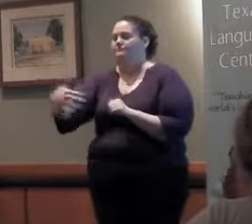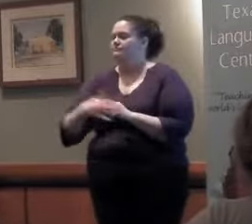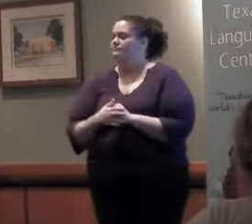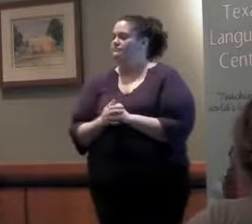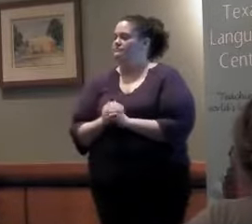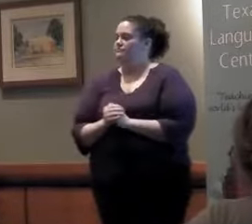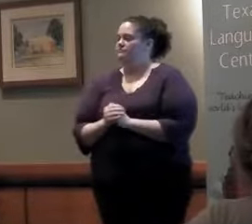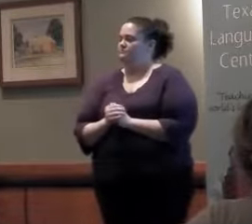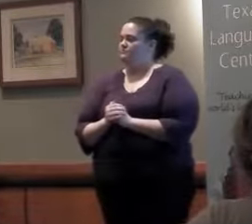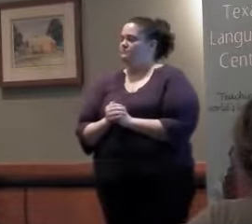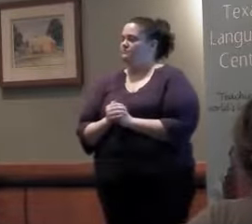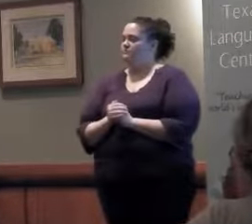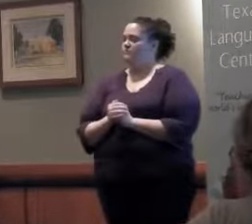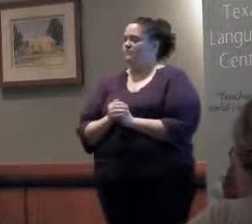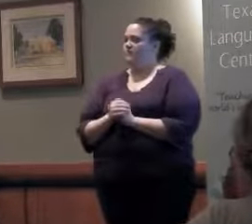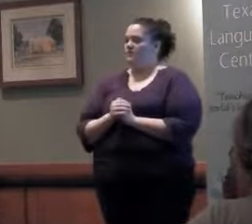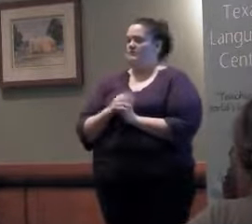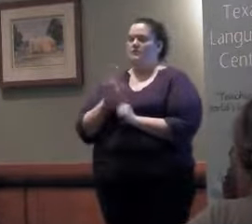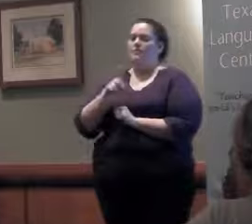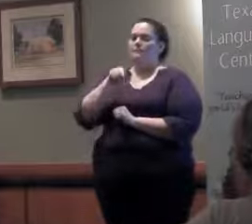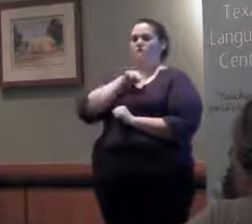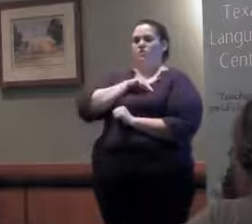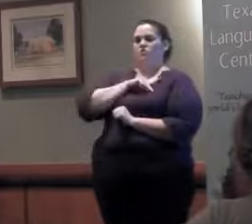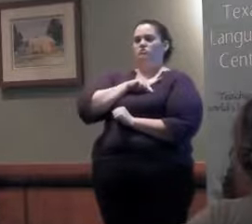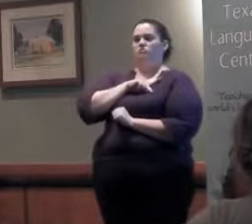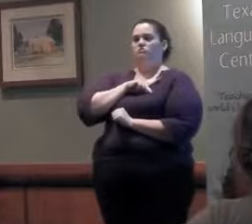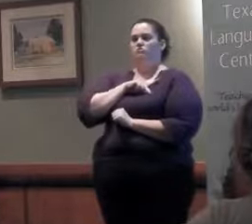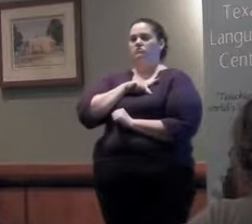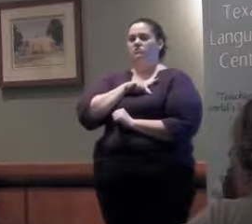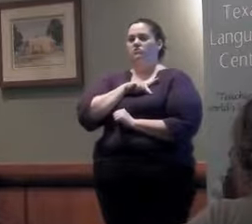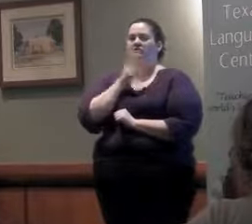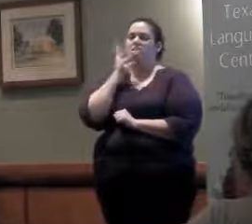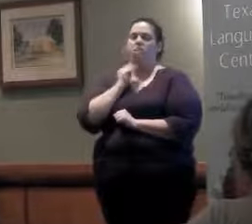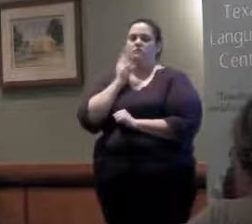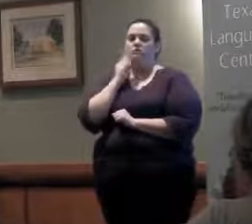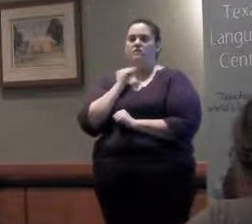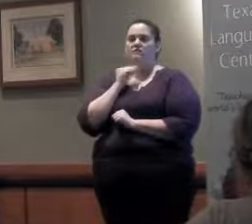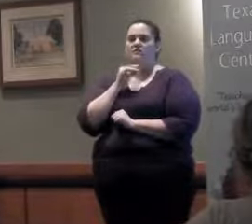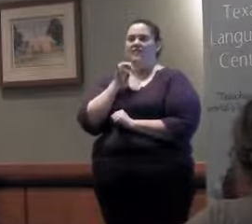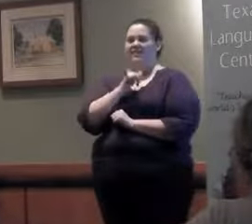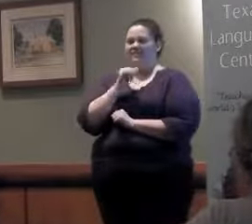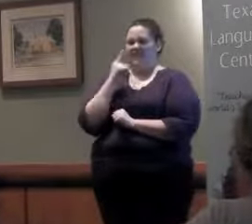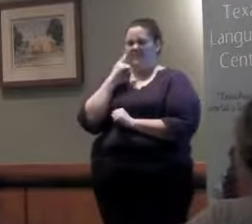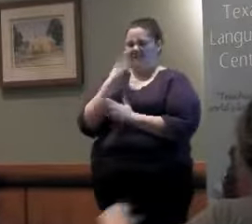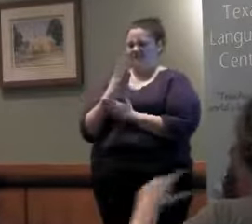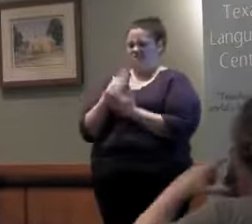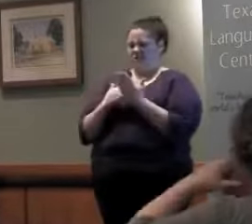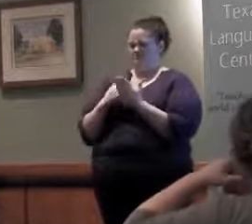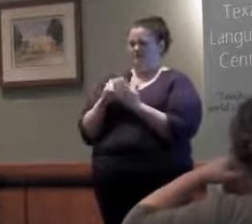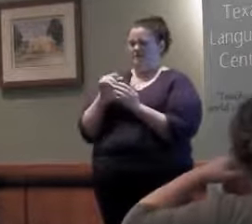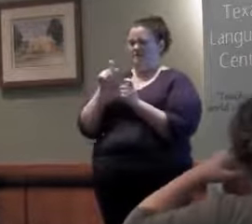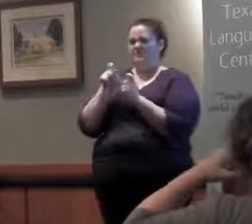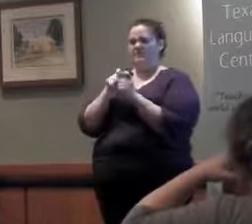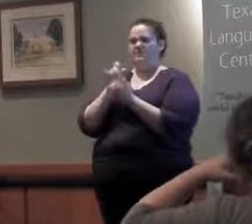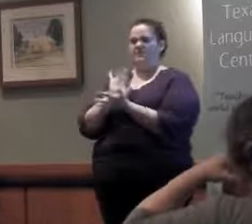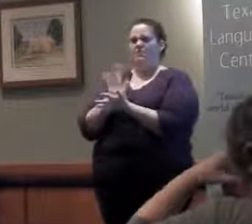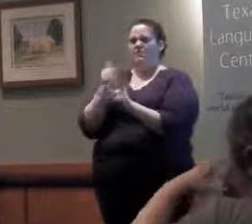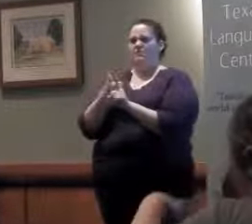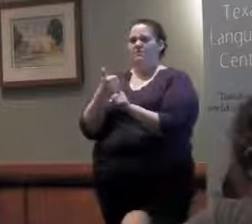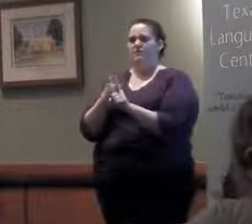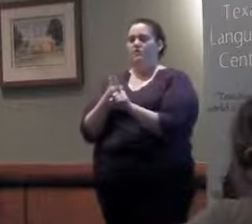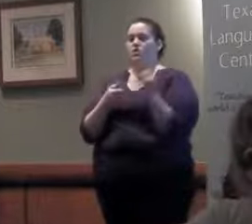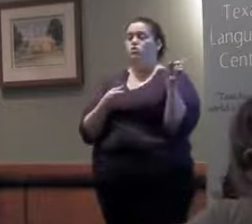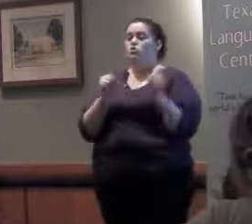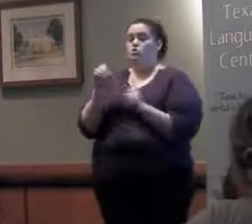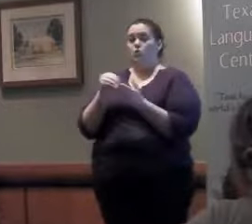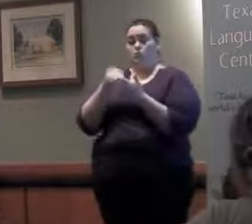on to kind of give some personal accounts of, I think that these are pieces from the actual documentary, and so a student